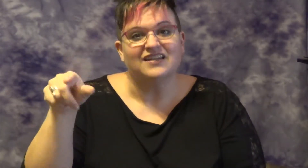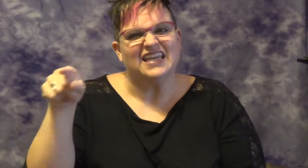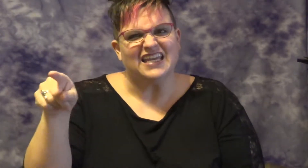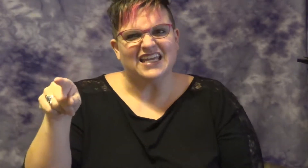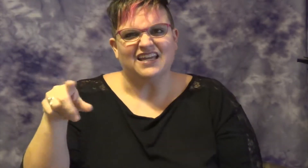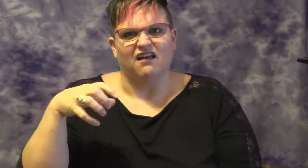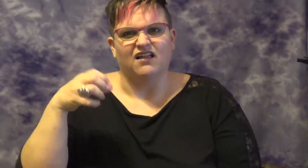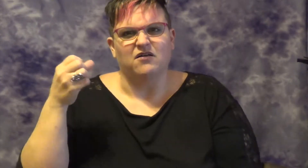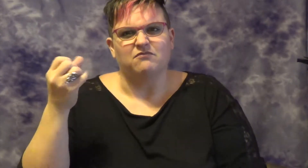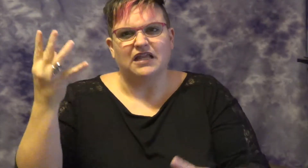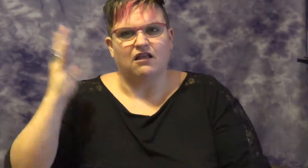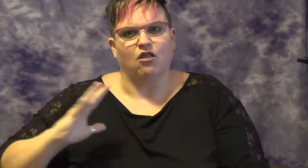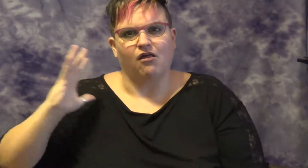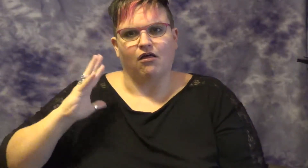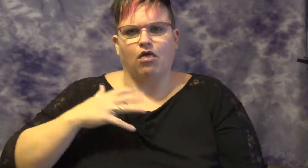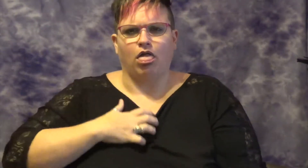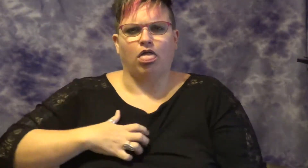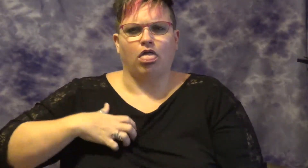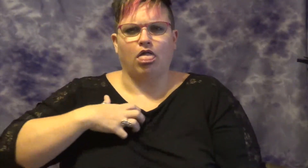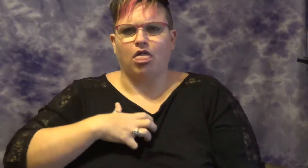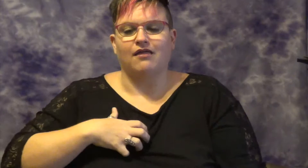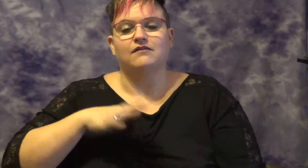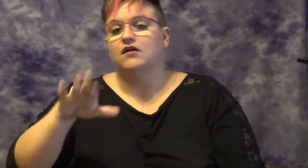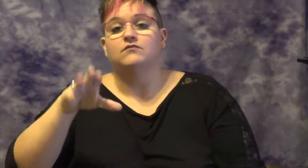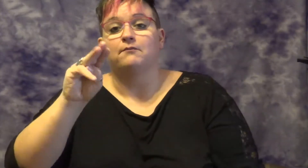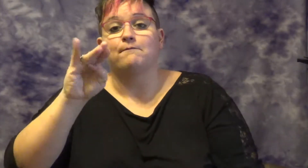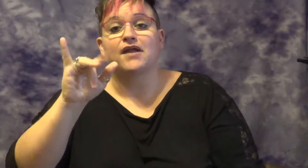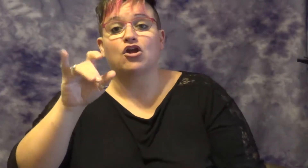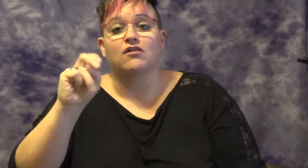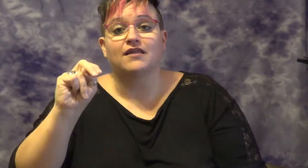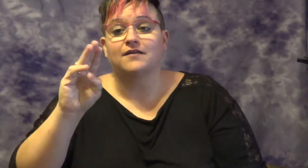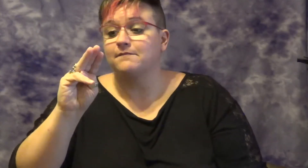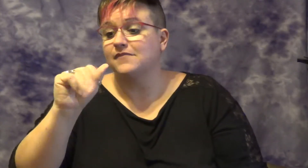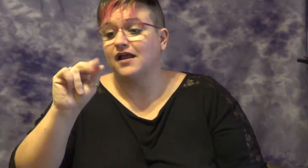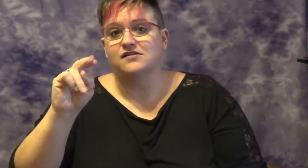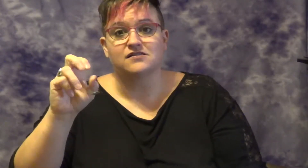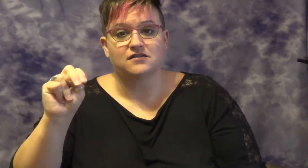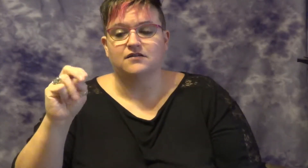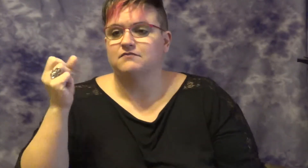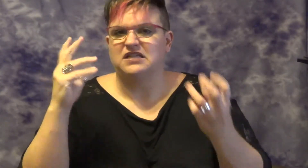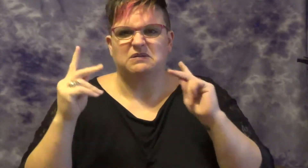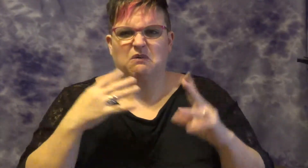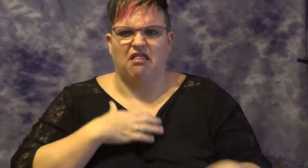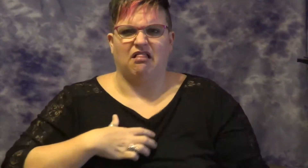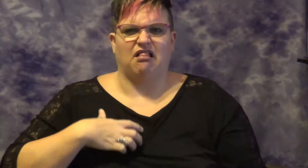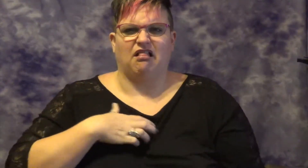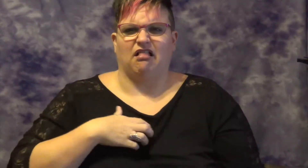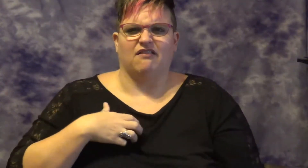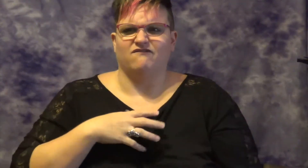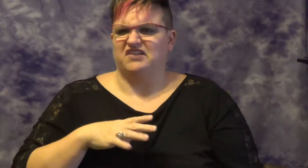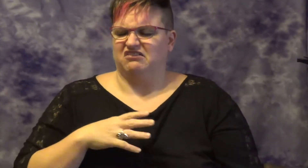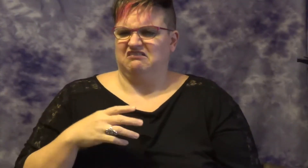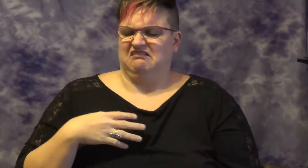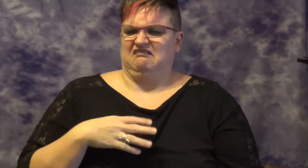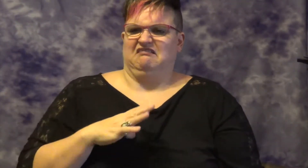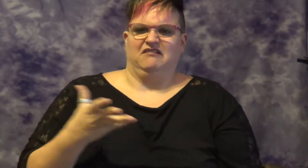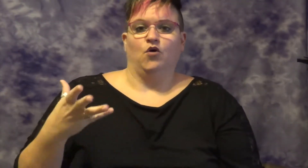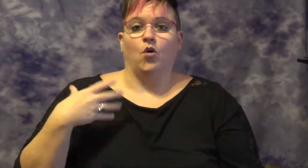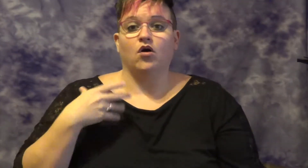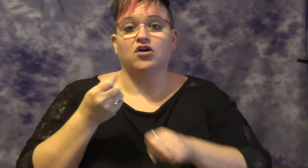Osbourne. He, a long time ago, I don't know if you know, he made people really upset. Just like with Marilyn Manson, a lot of